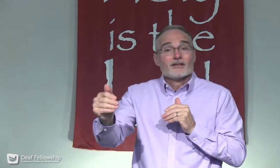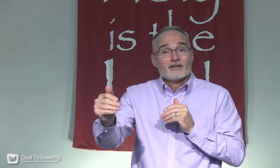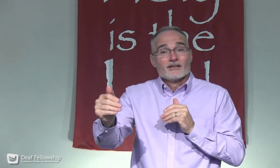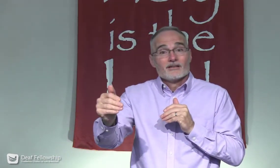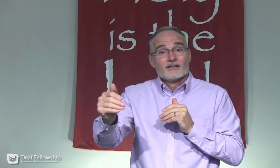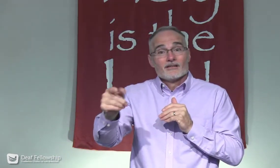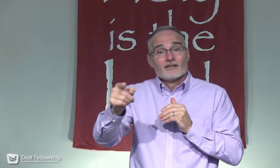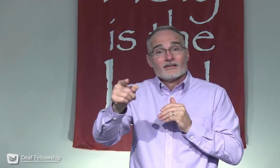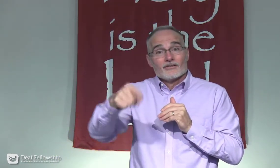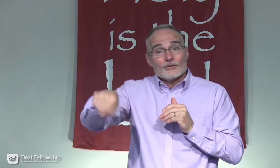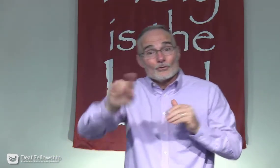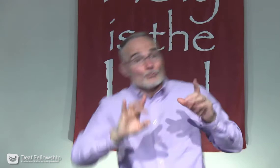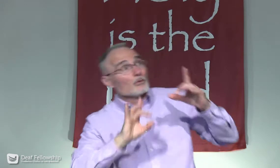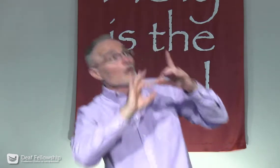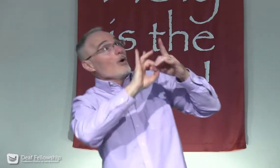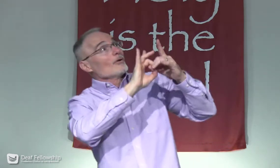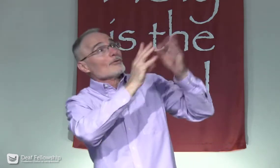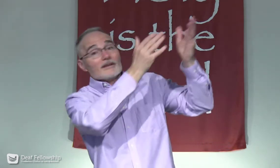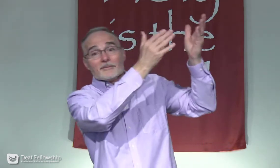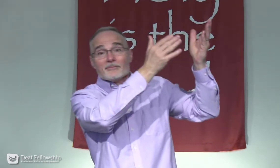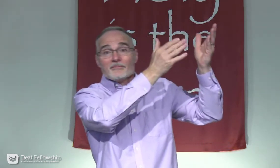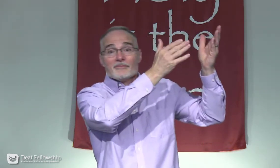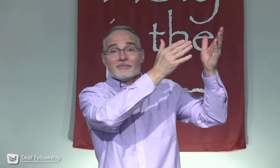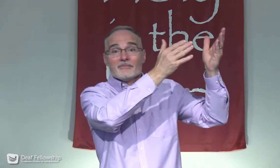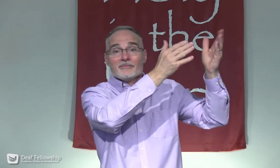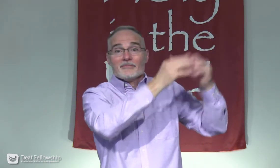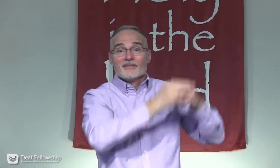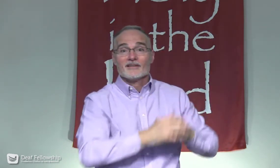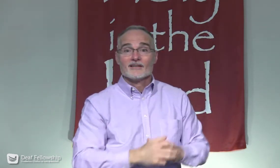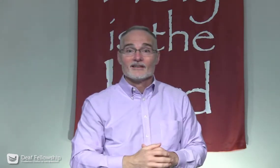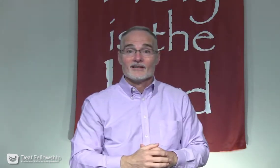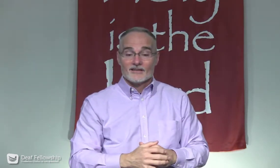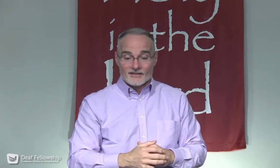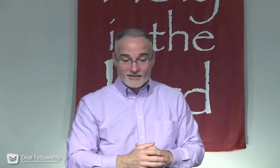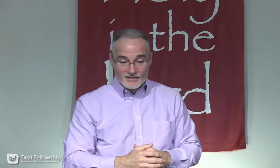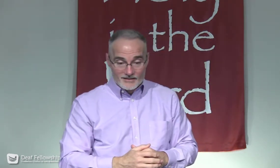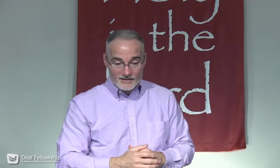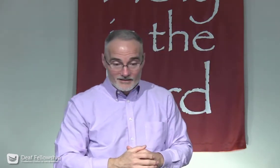And from that moment on, you belong to him.